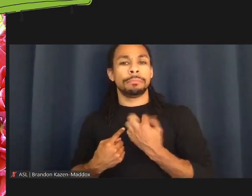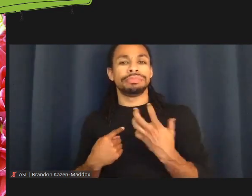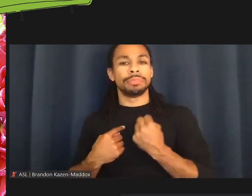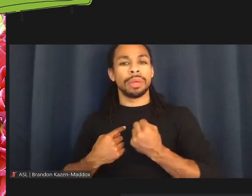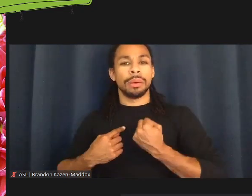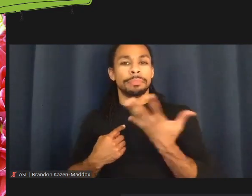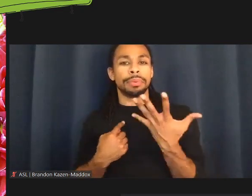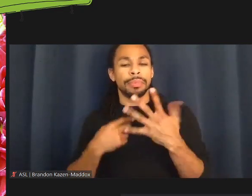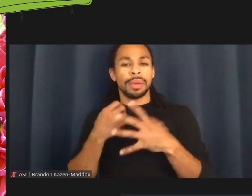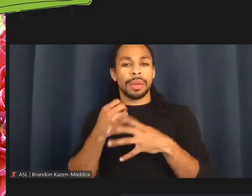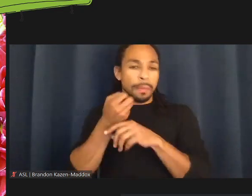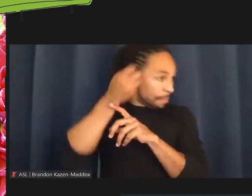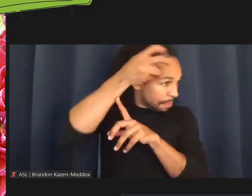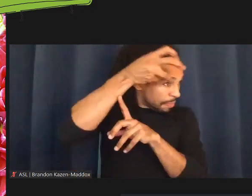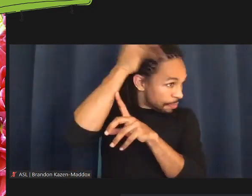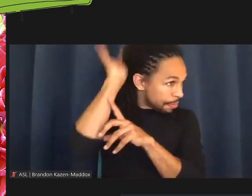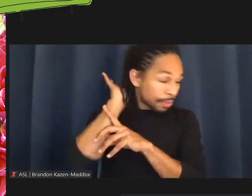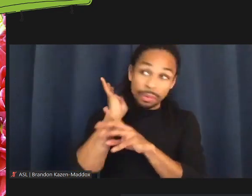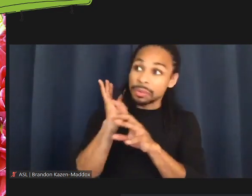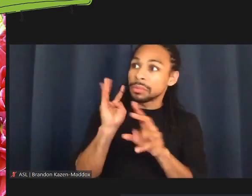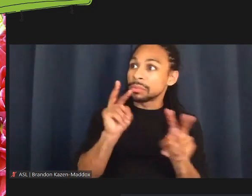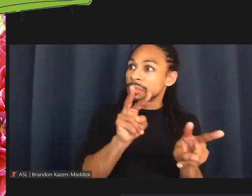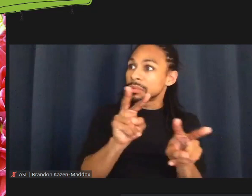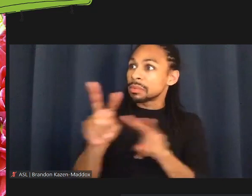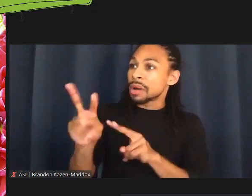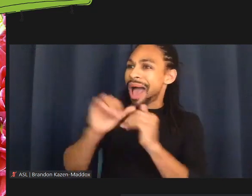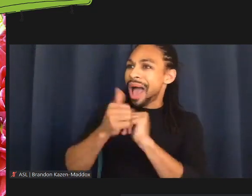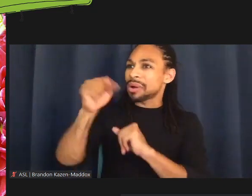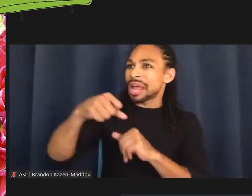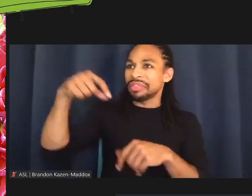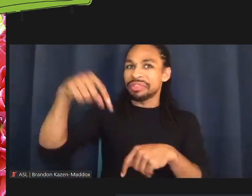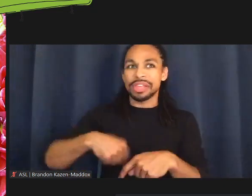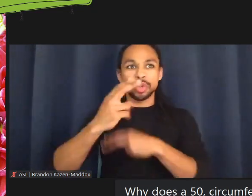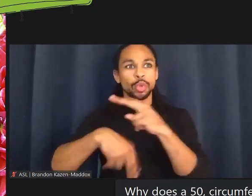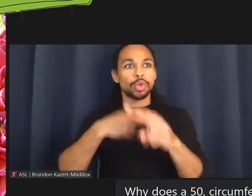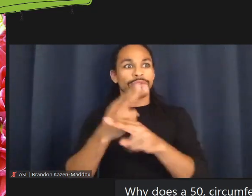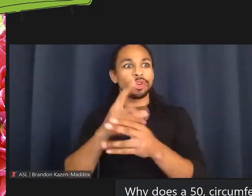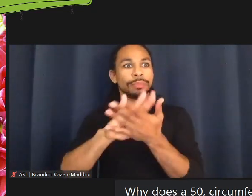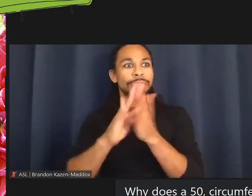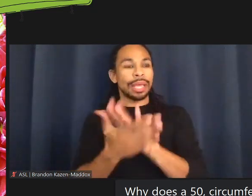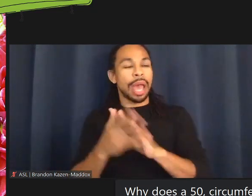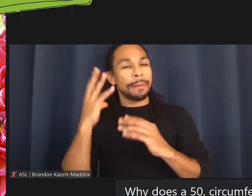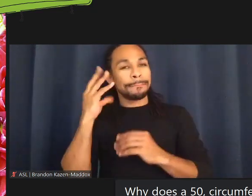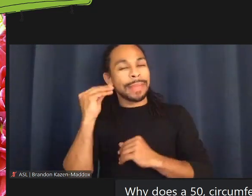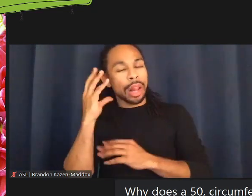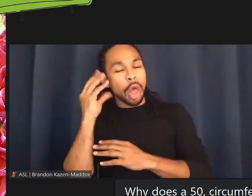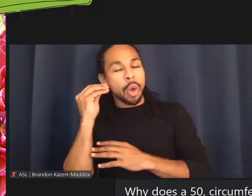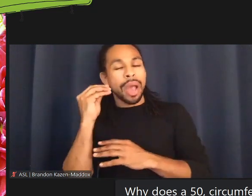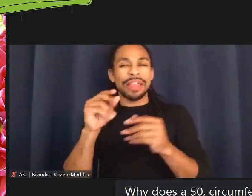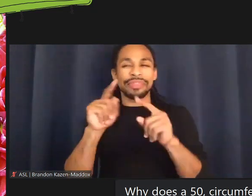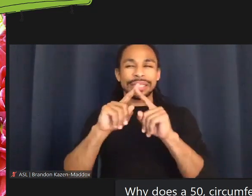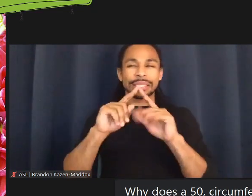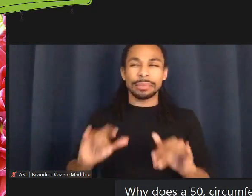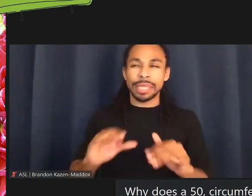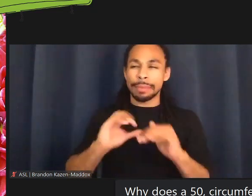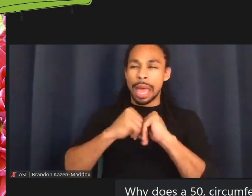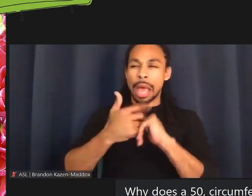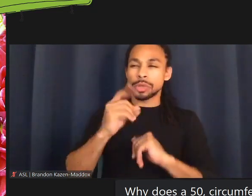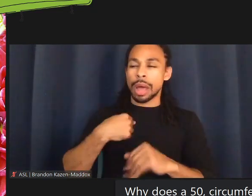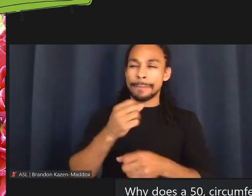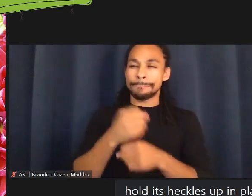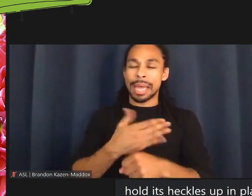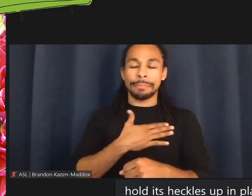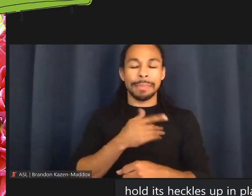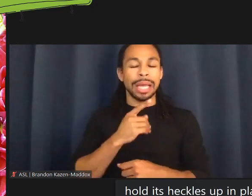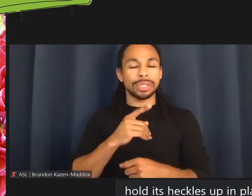this universe be pillow and not landmine? What ways do I make my soul a swallowing